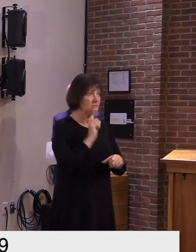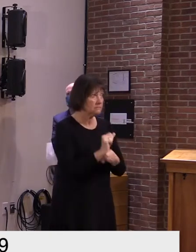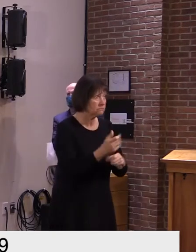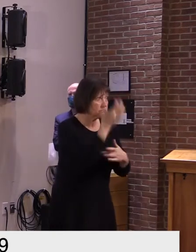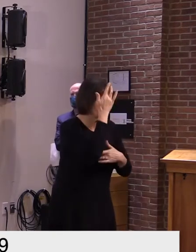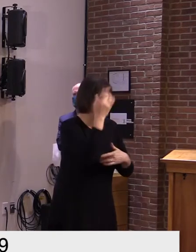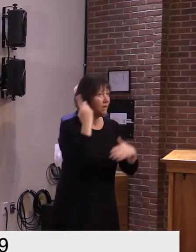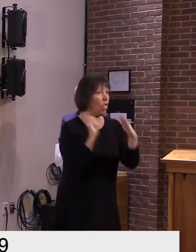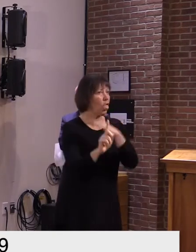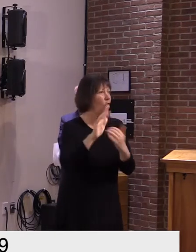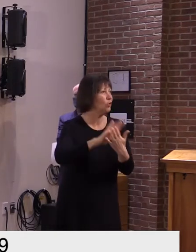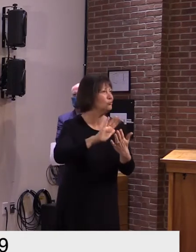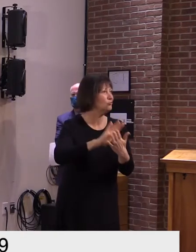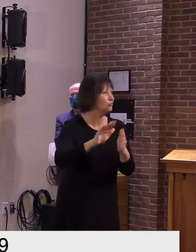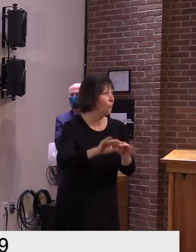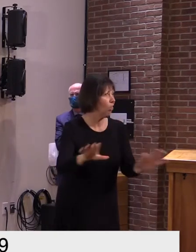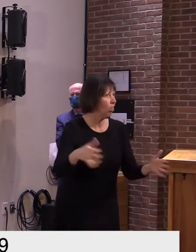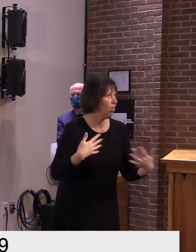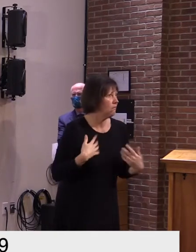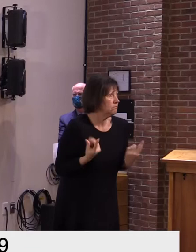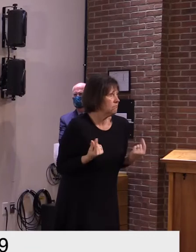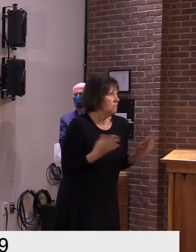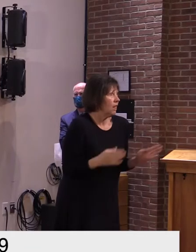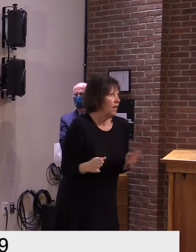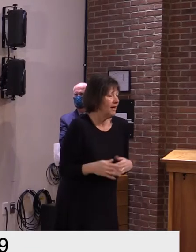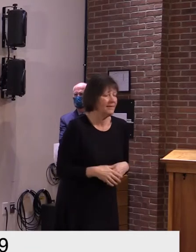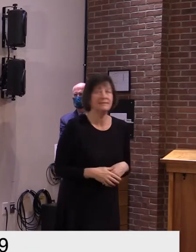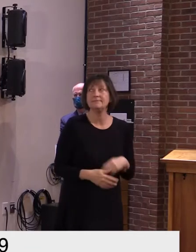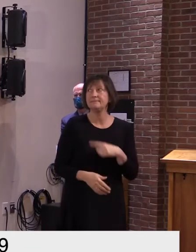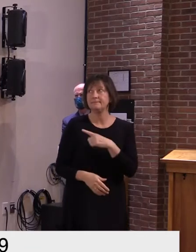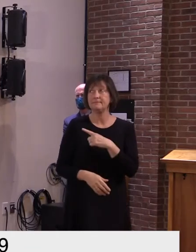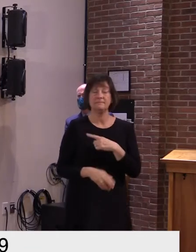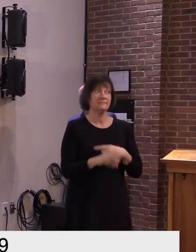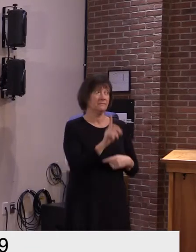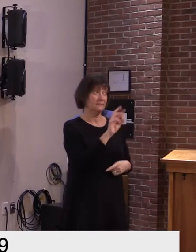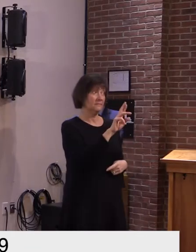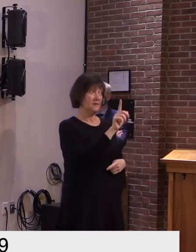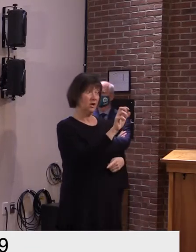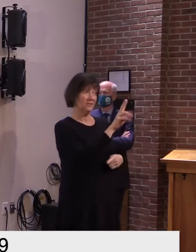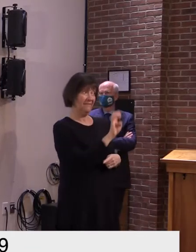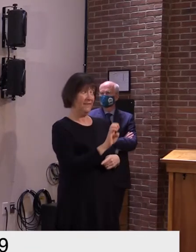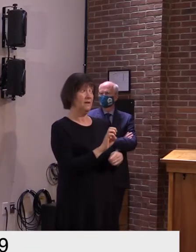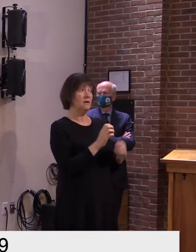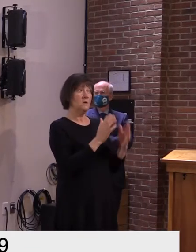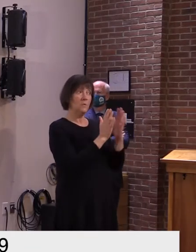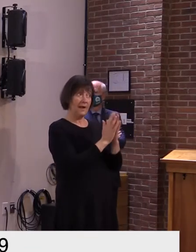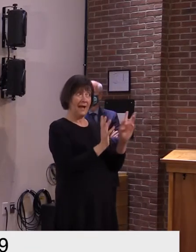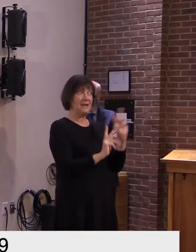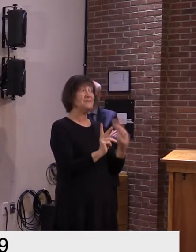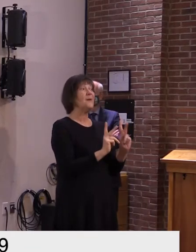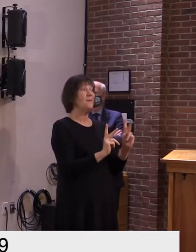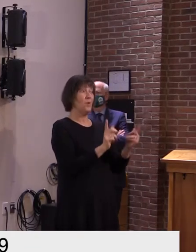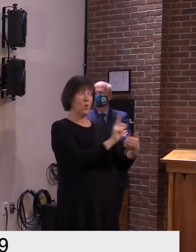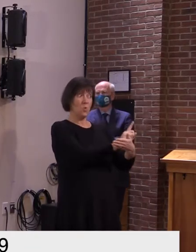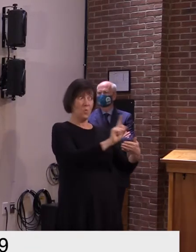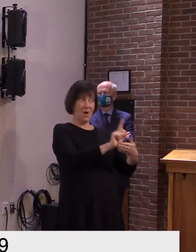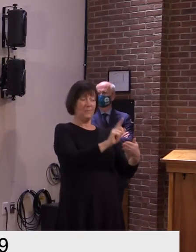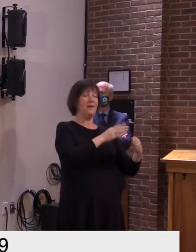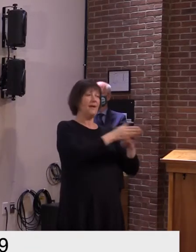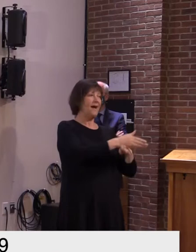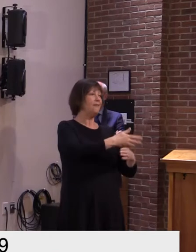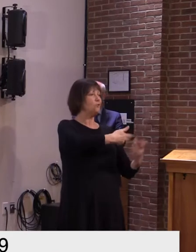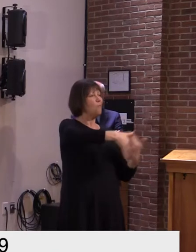So again, we're asking people for a one-week period after having a gathering with another